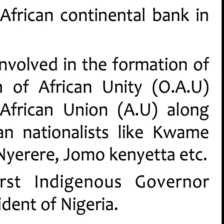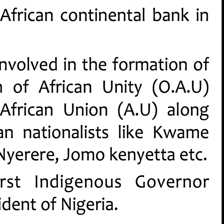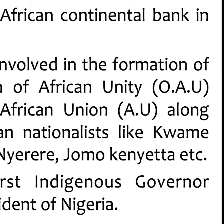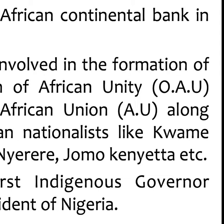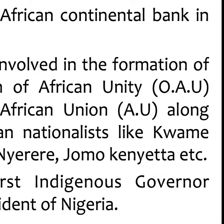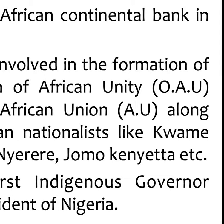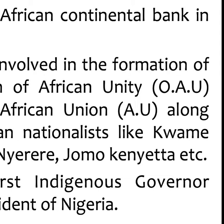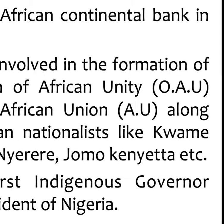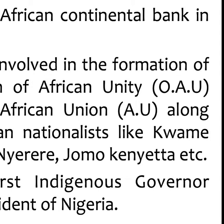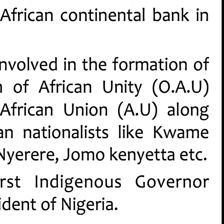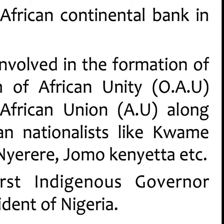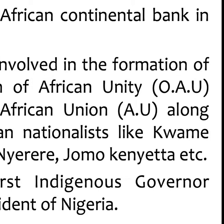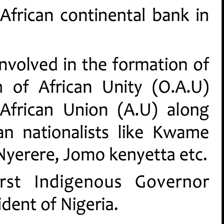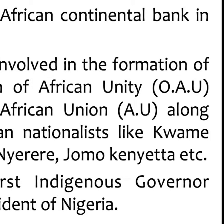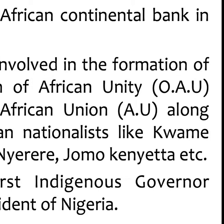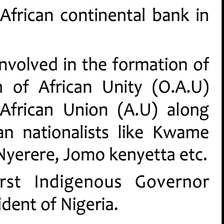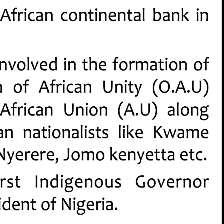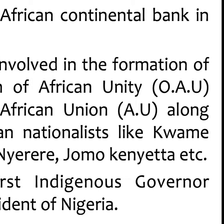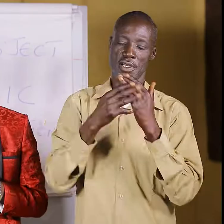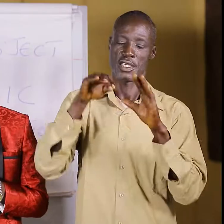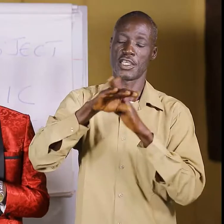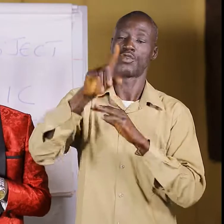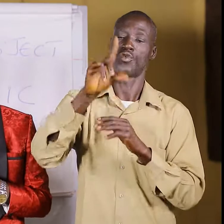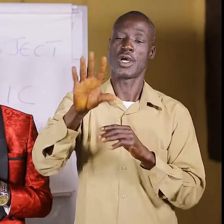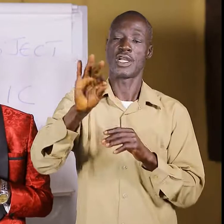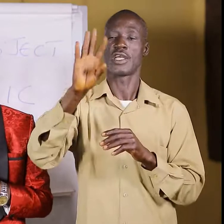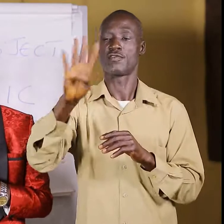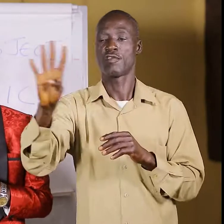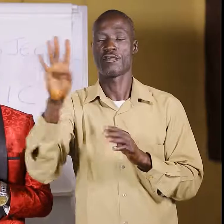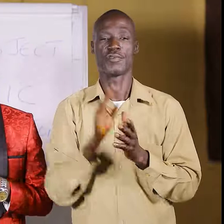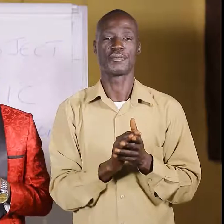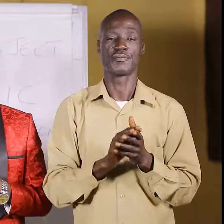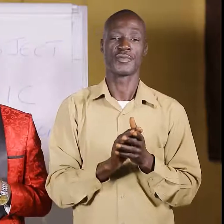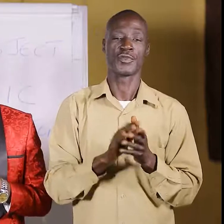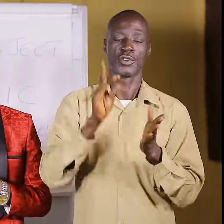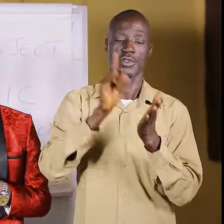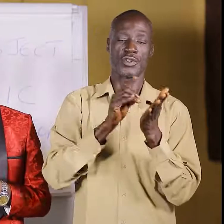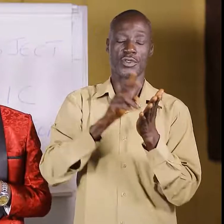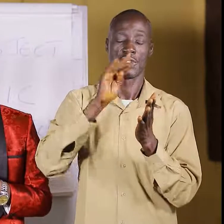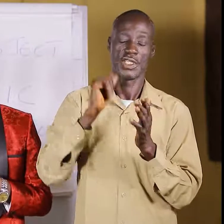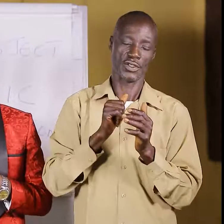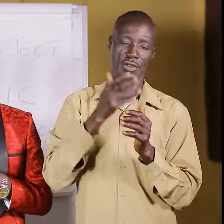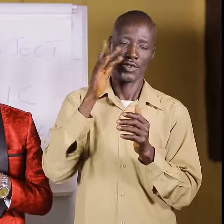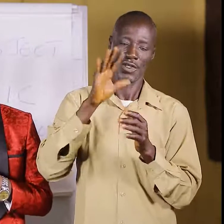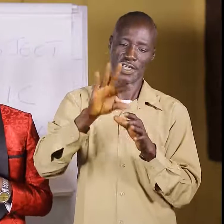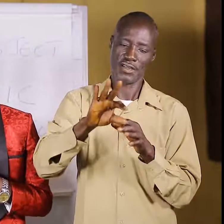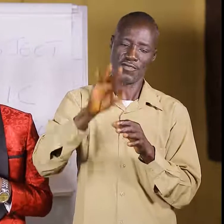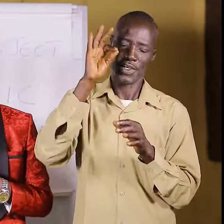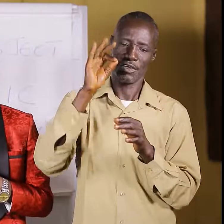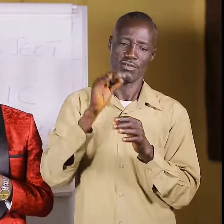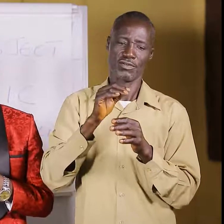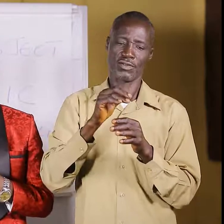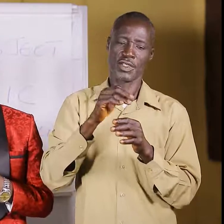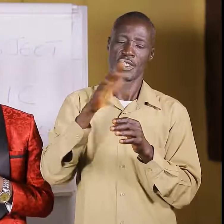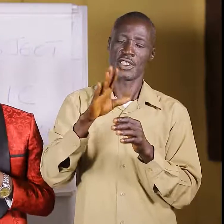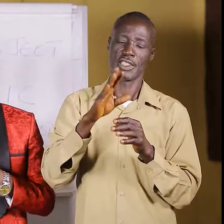African Continental Bank in 1944. It also means that Dr. Nnamdi Azikiwe also contributed